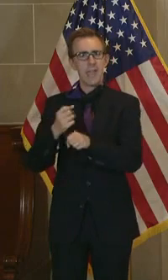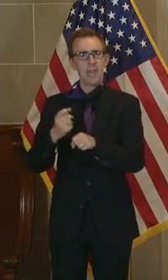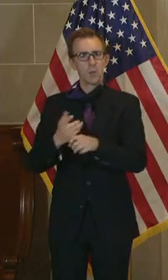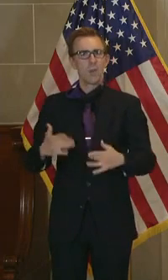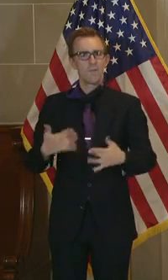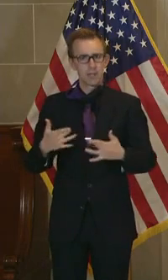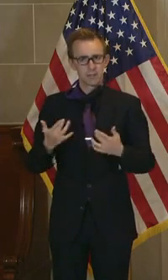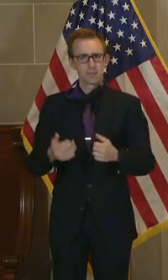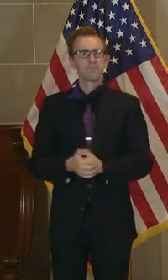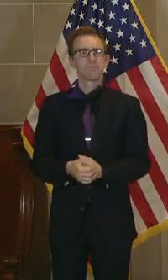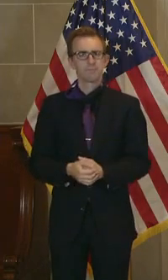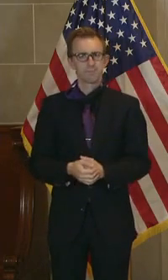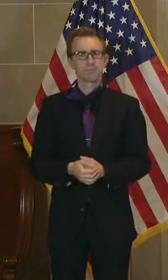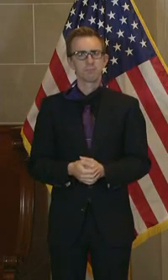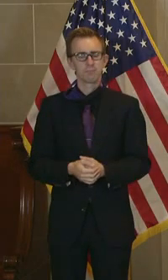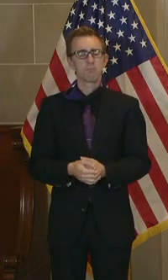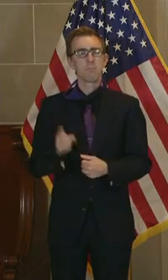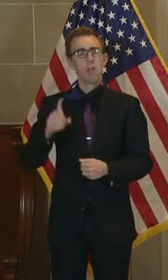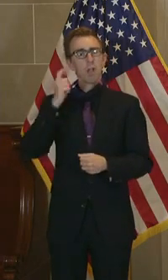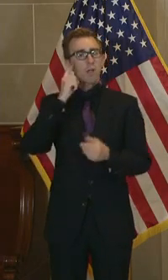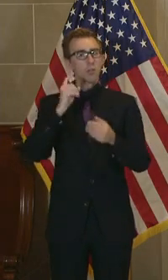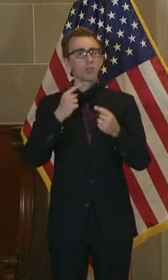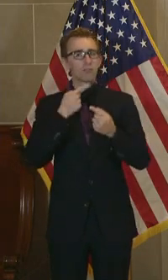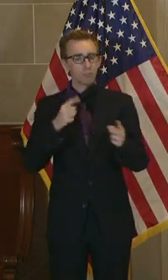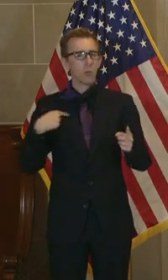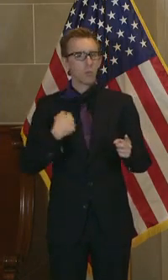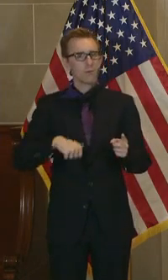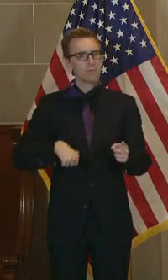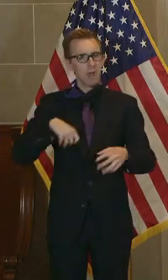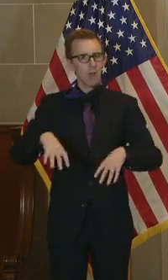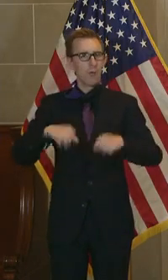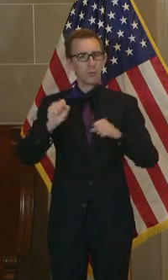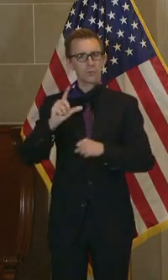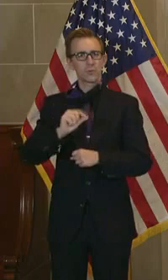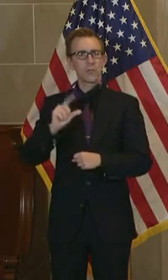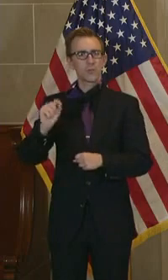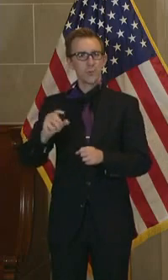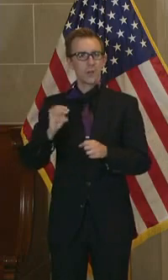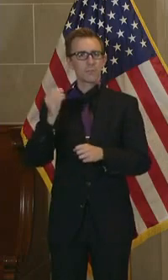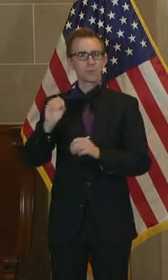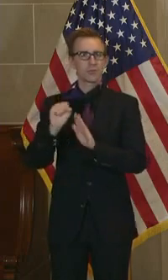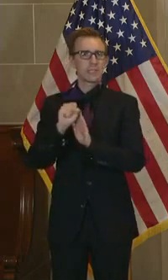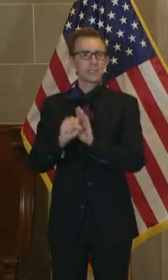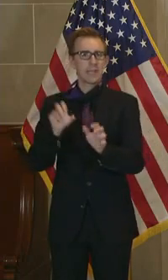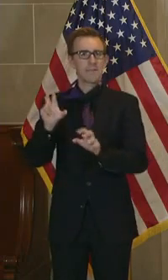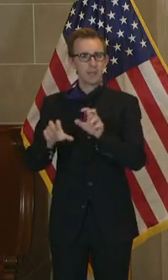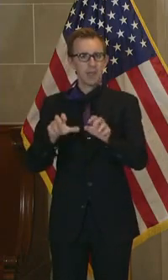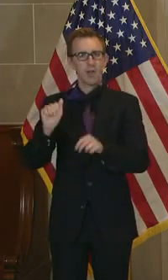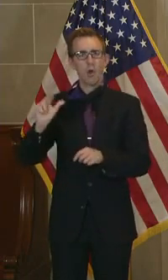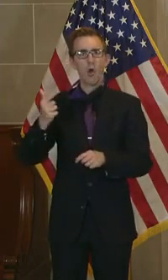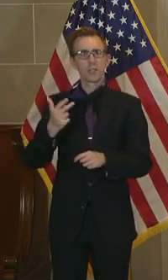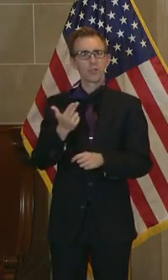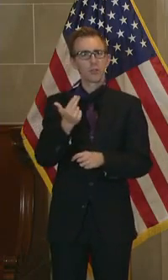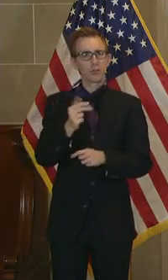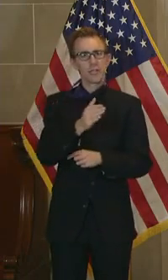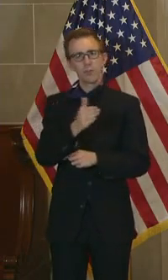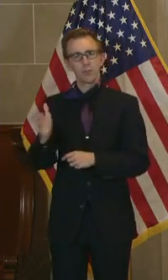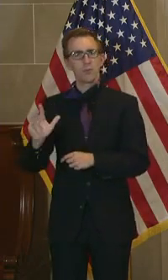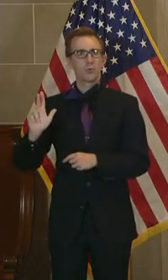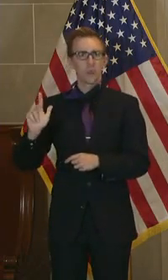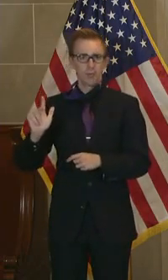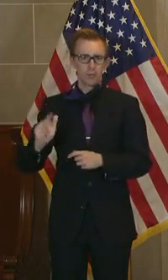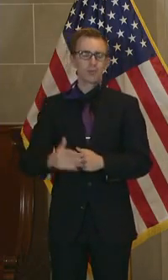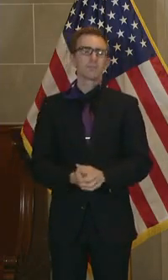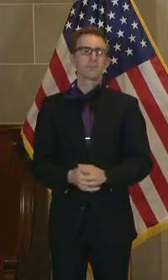As the governor just announced, we are proud to be hosting the 2020 Missouri State Fair August the 13th through the 23rd.